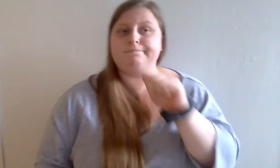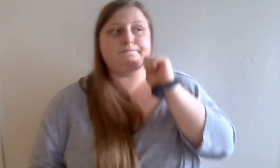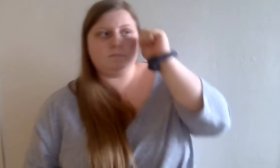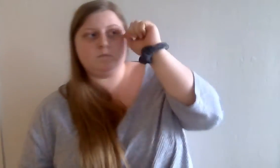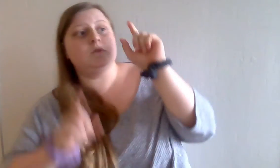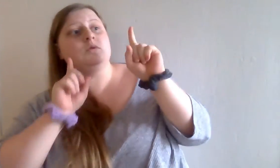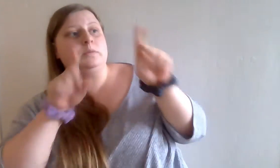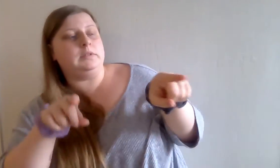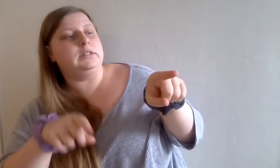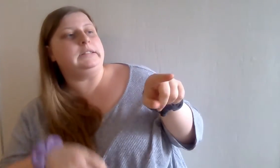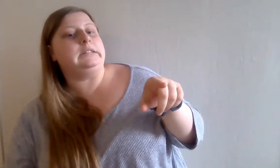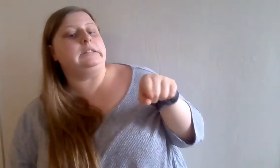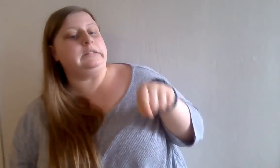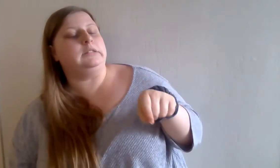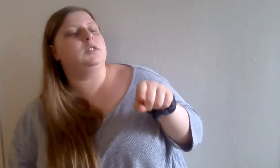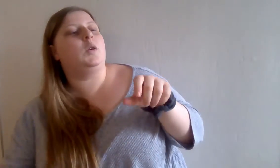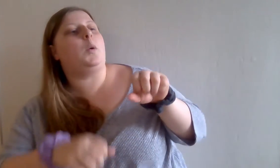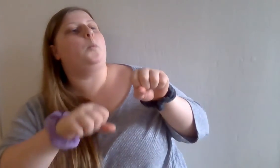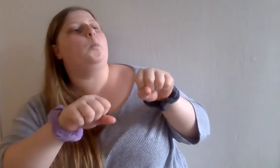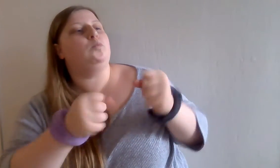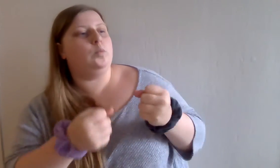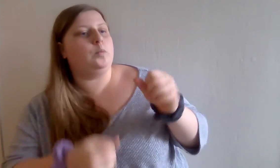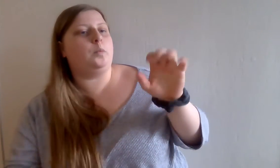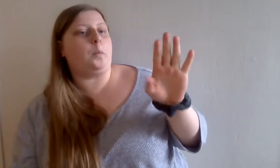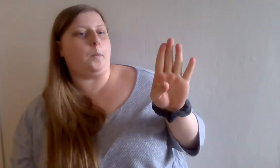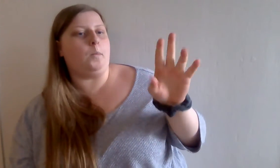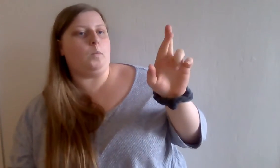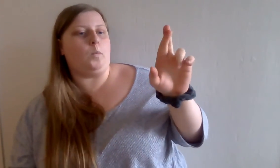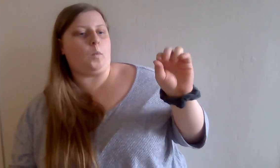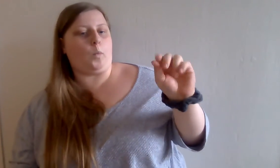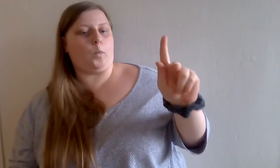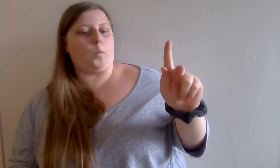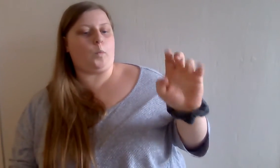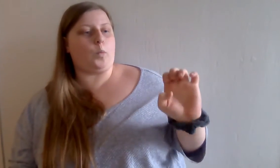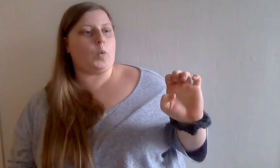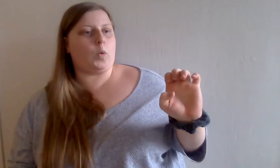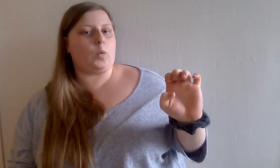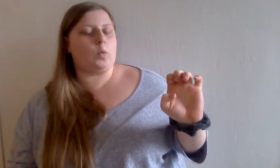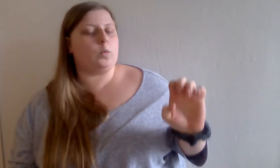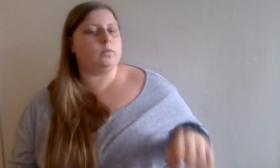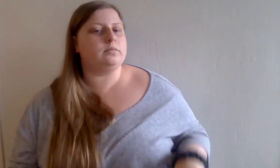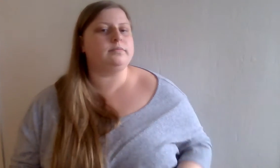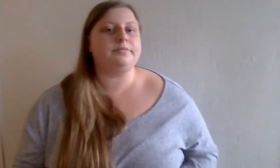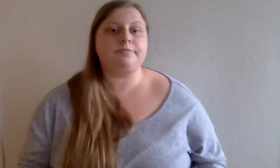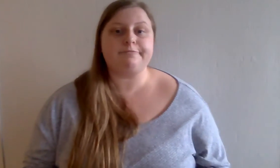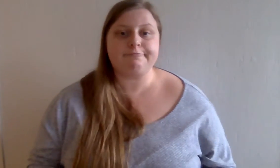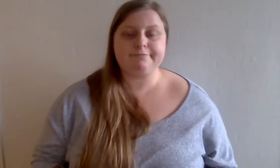it braked. The adult responded, it broke.